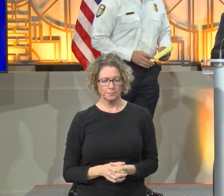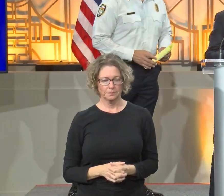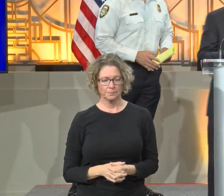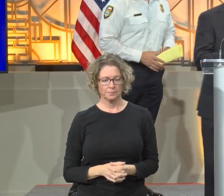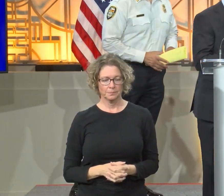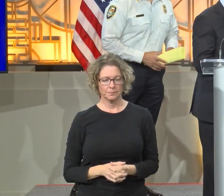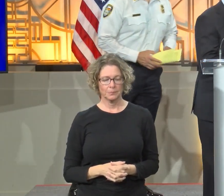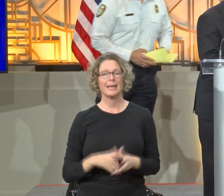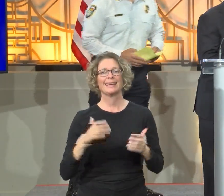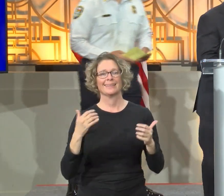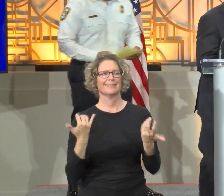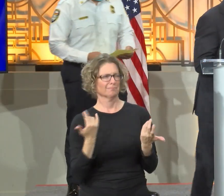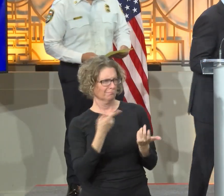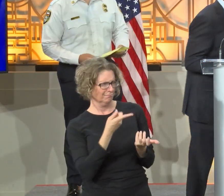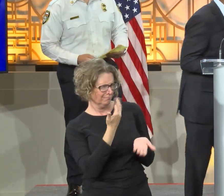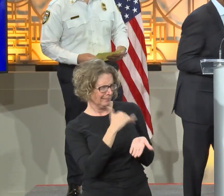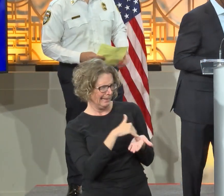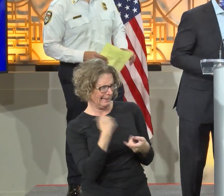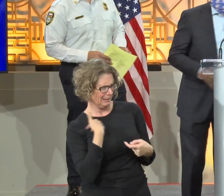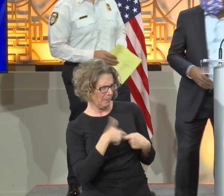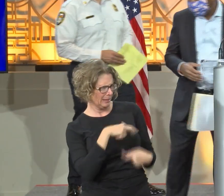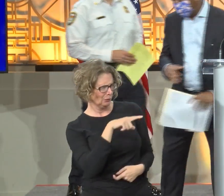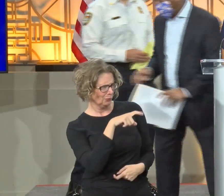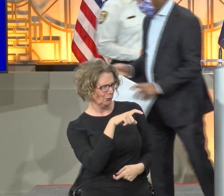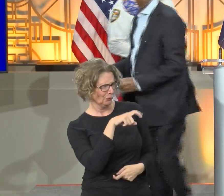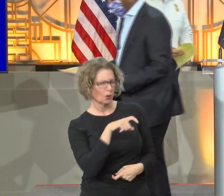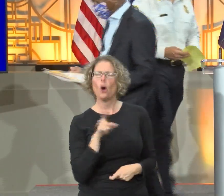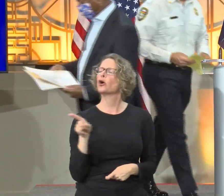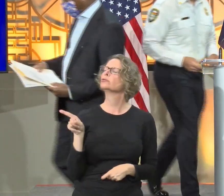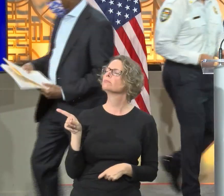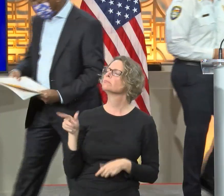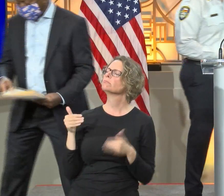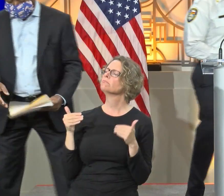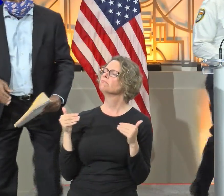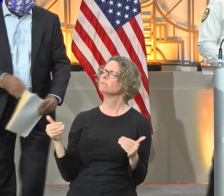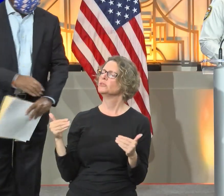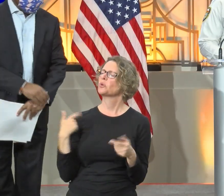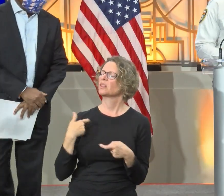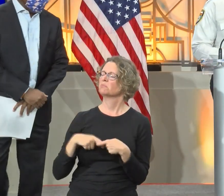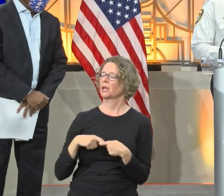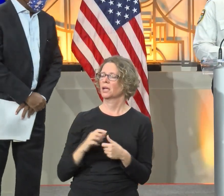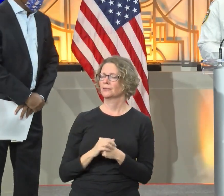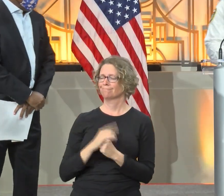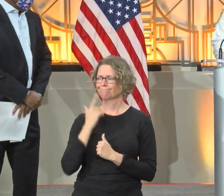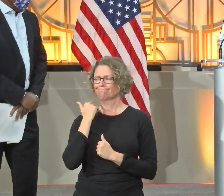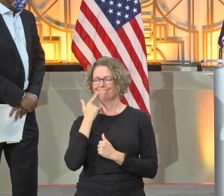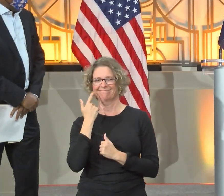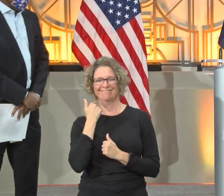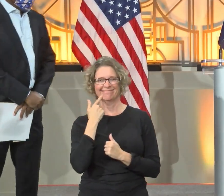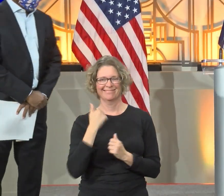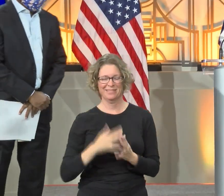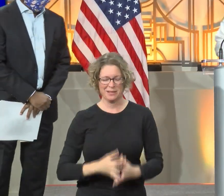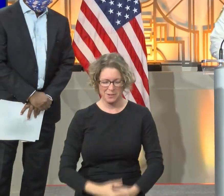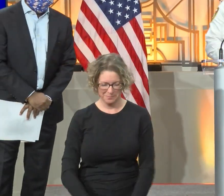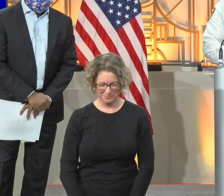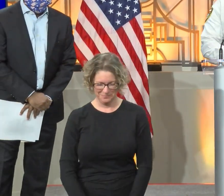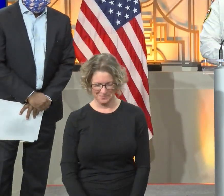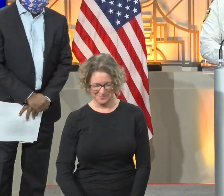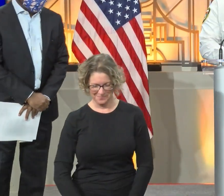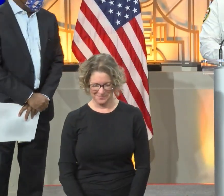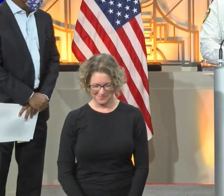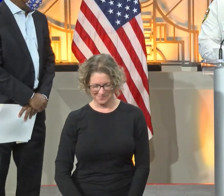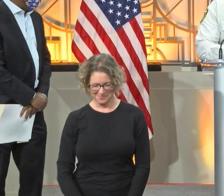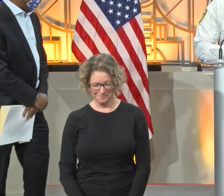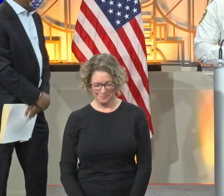Yes, yeah, I was going to do it, but you come on and do it. No, you come on and do it. Thank you. Voy a repetir lo que dijo el